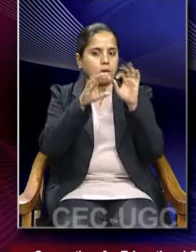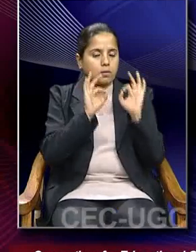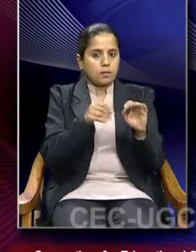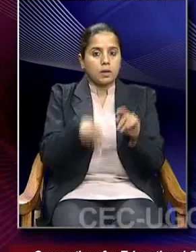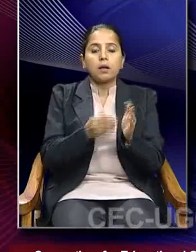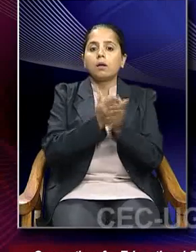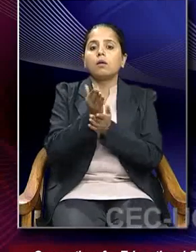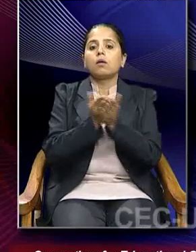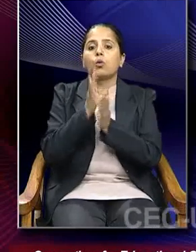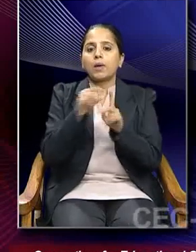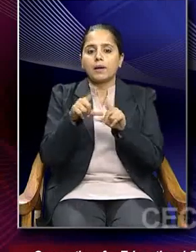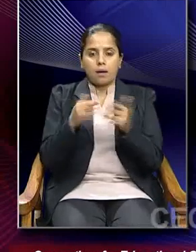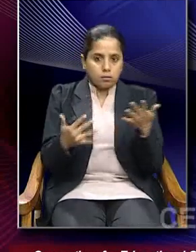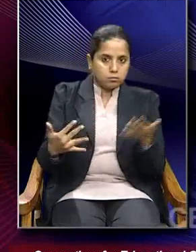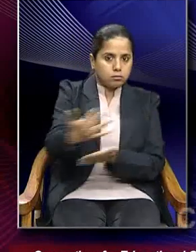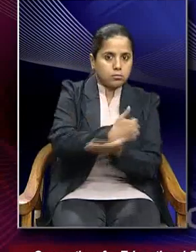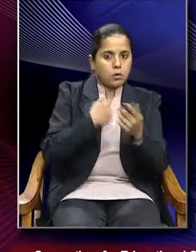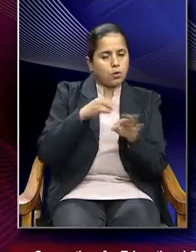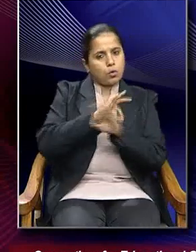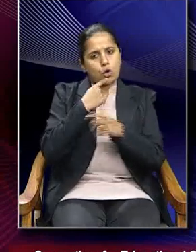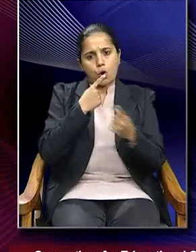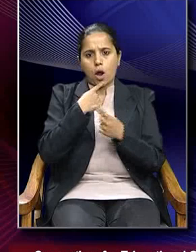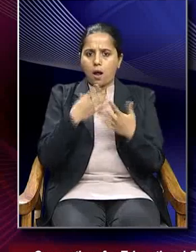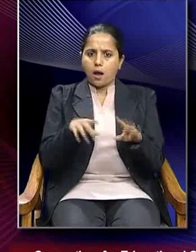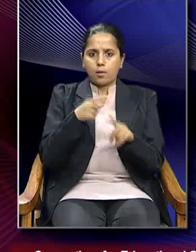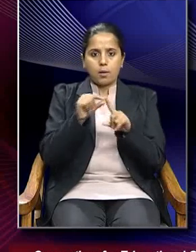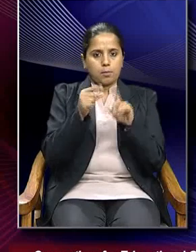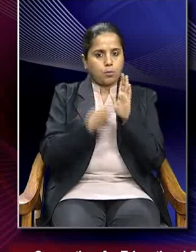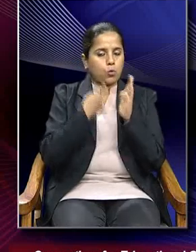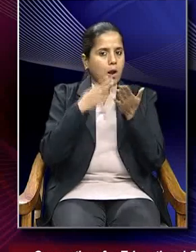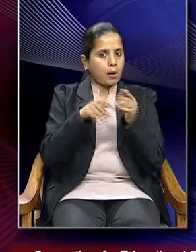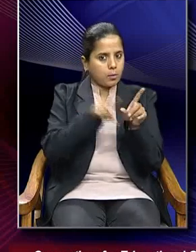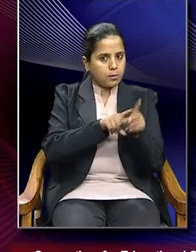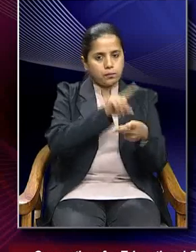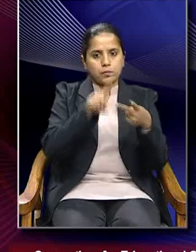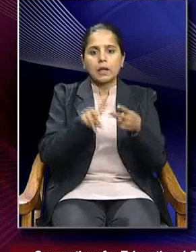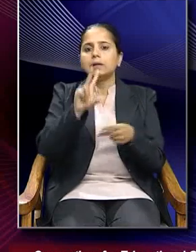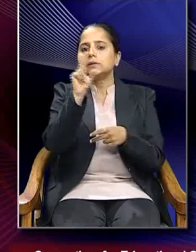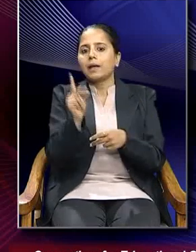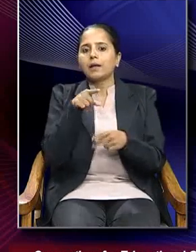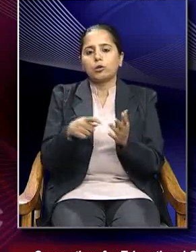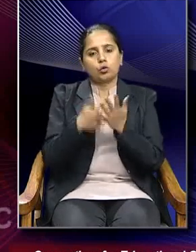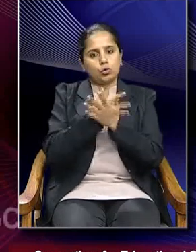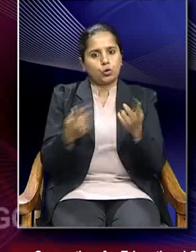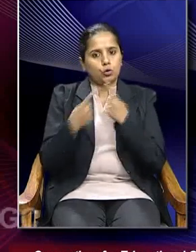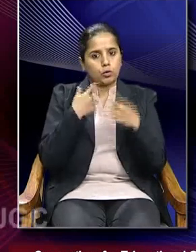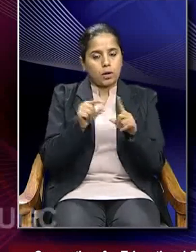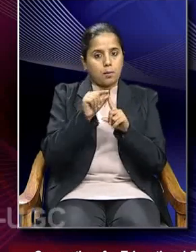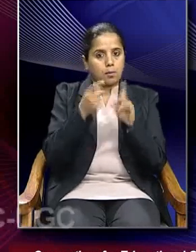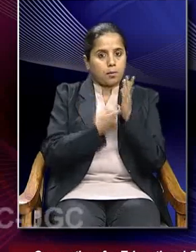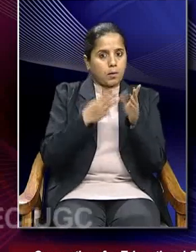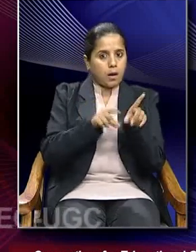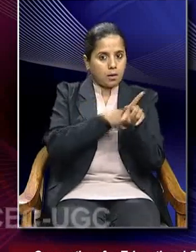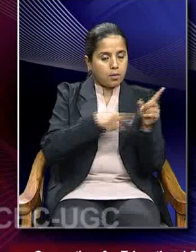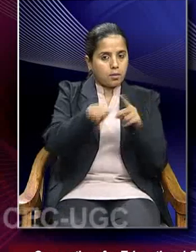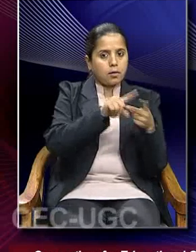data collection, we have already talked about primary resources and secondary resources. Primary resources